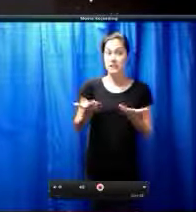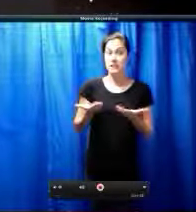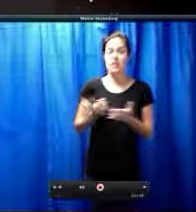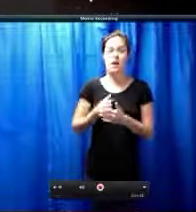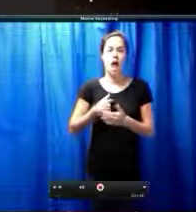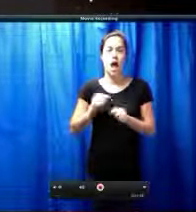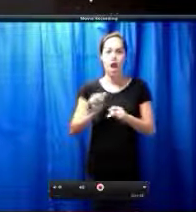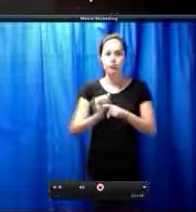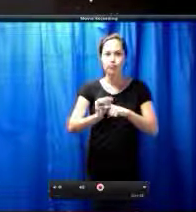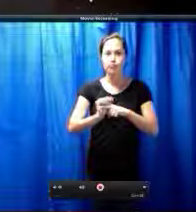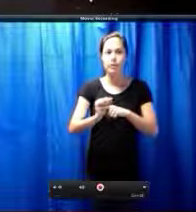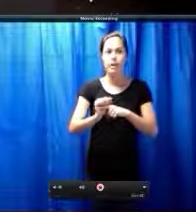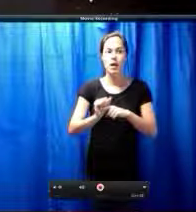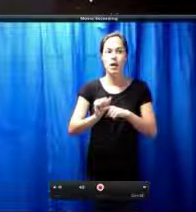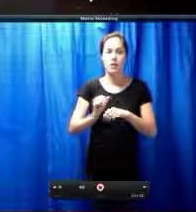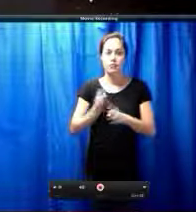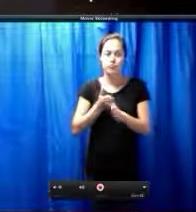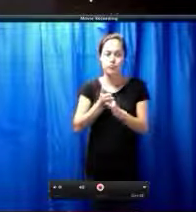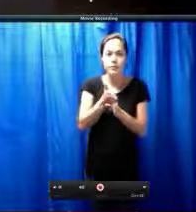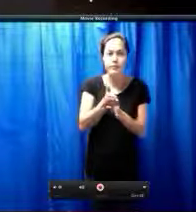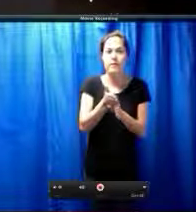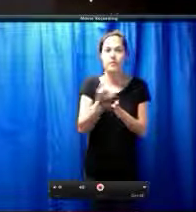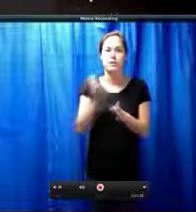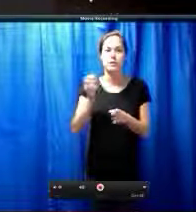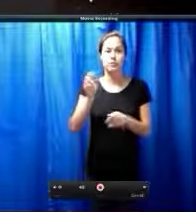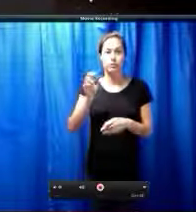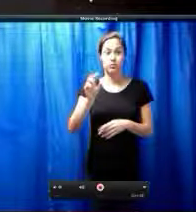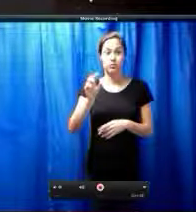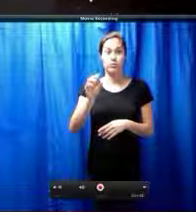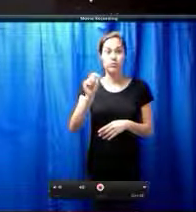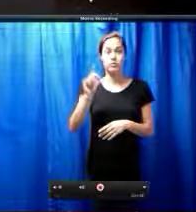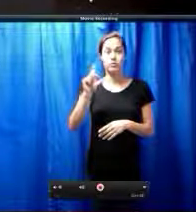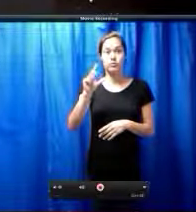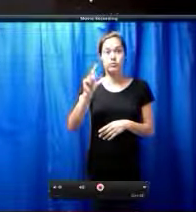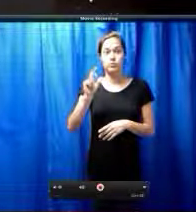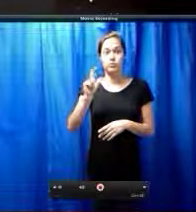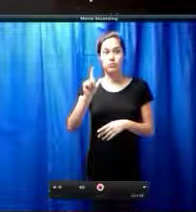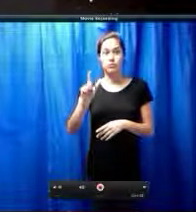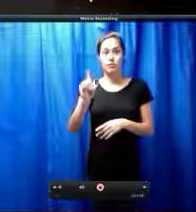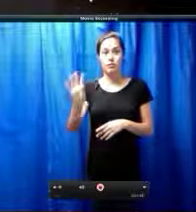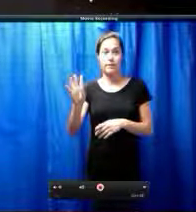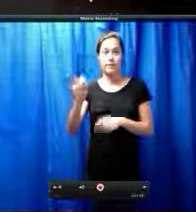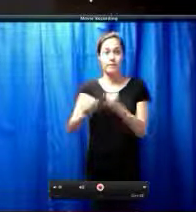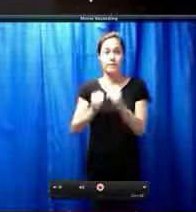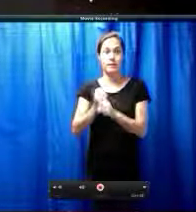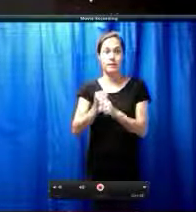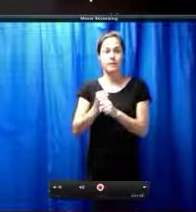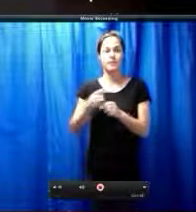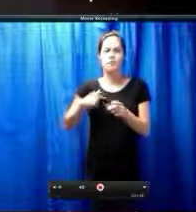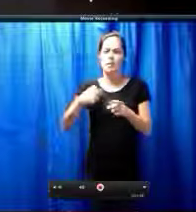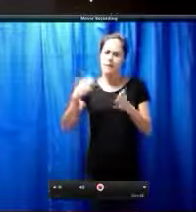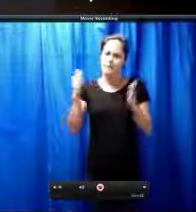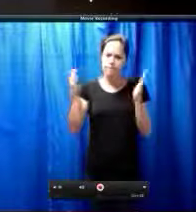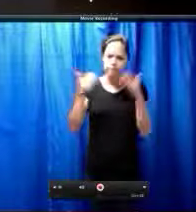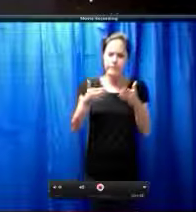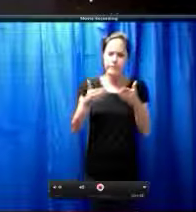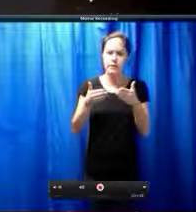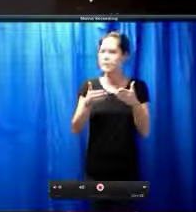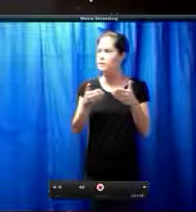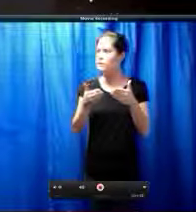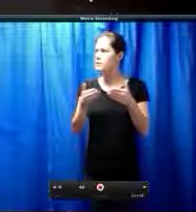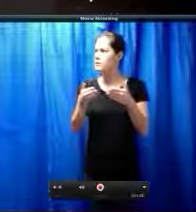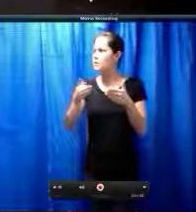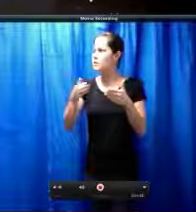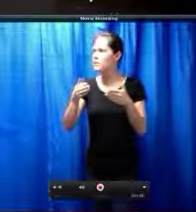years. My practice has been really very focused on cosmetics, yet because of some